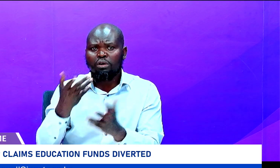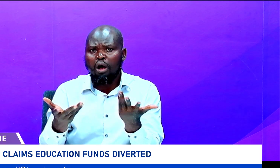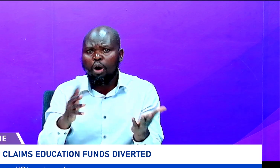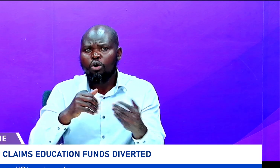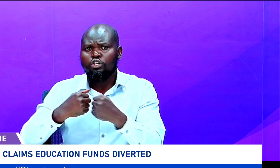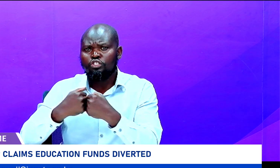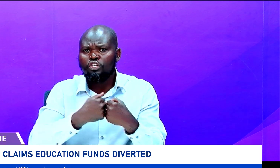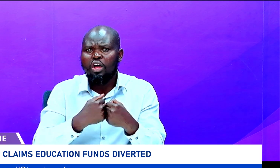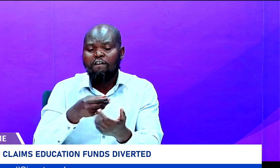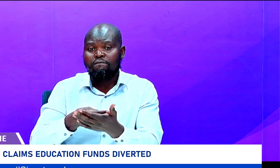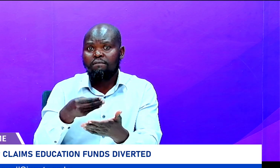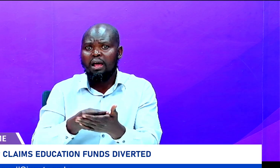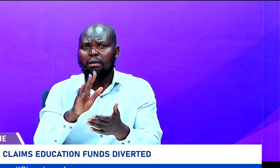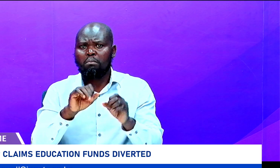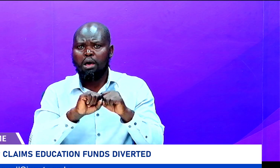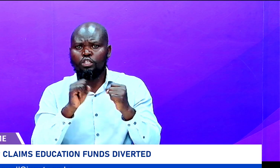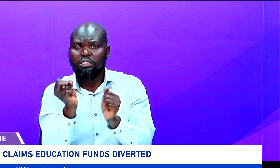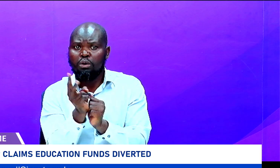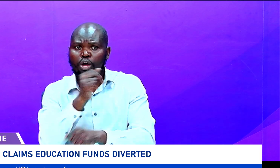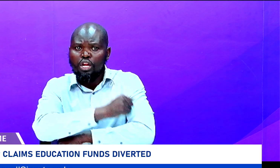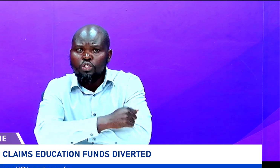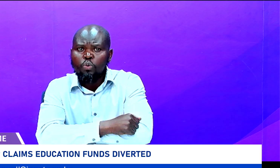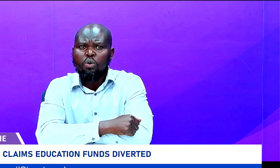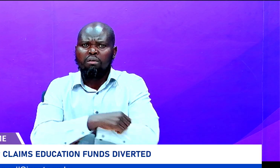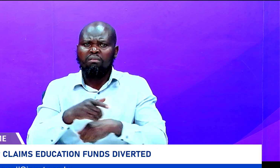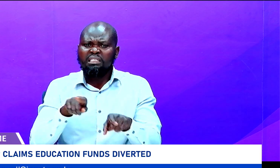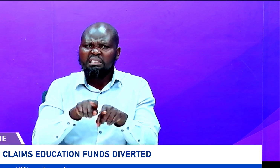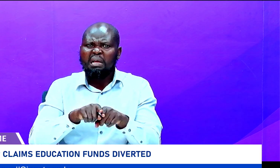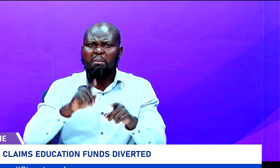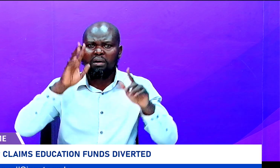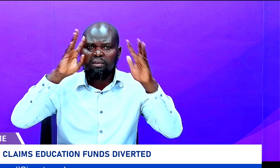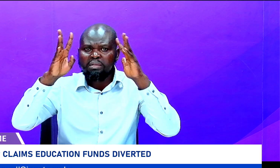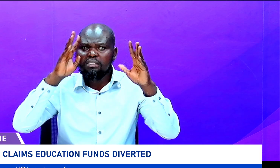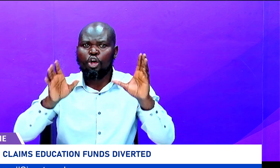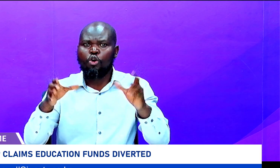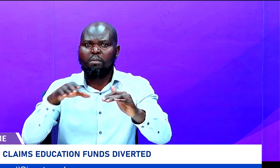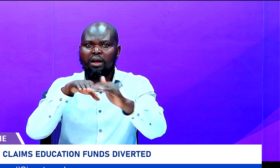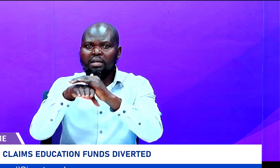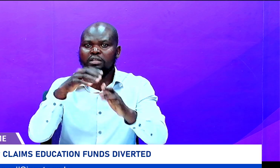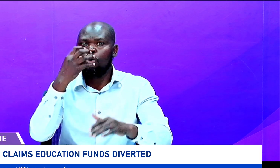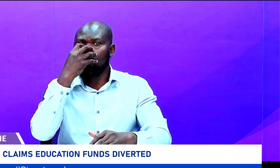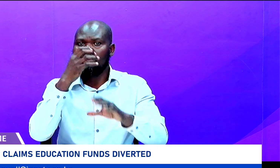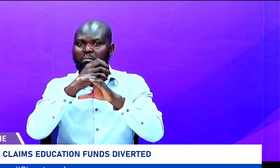Kihara attributed the financial challenges facing primary and secondary school to the initiative,